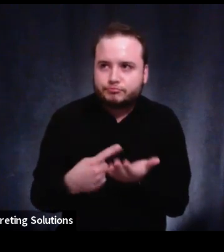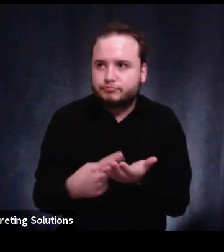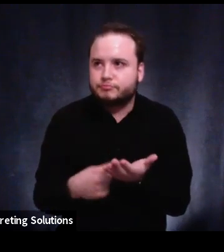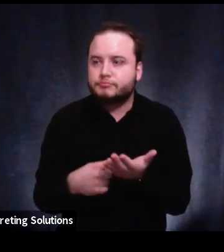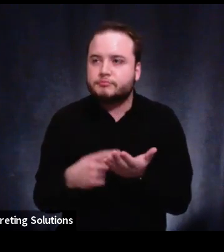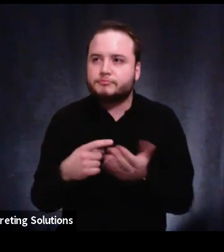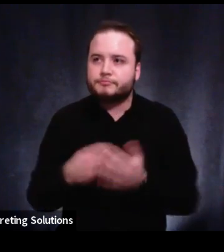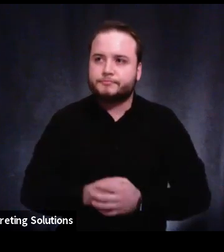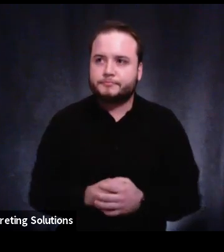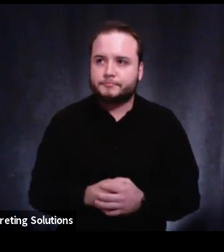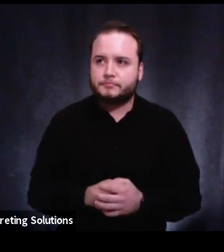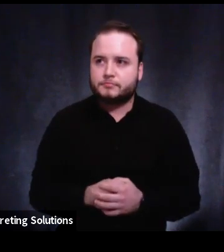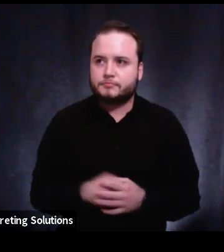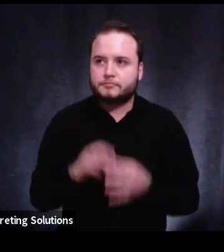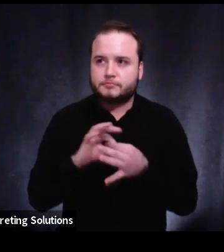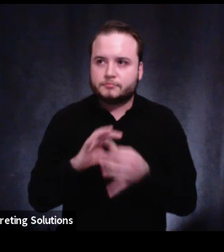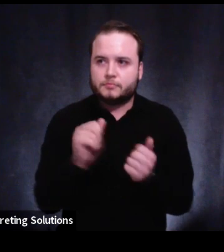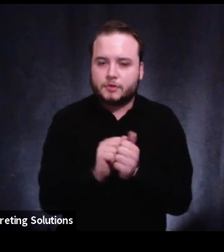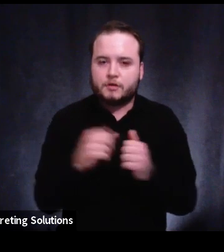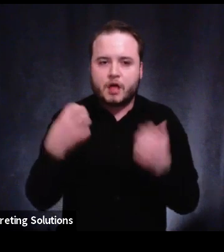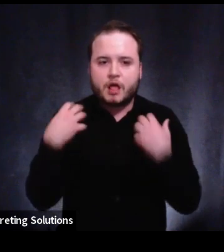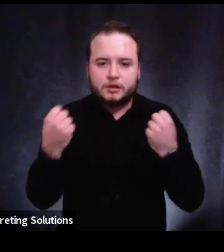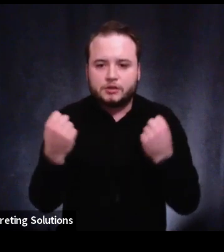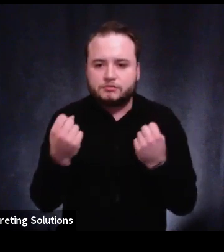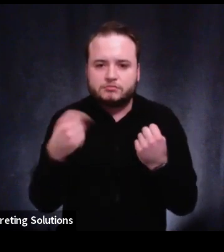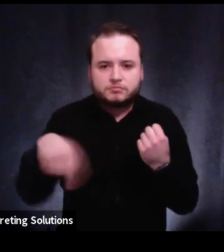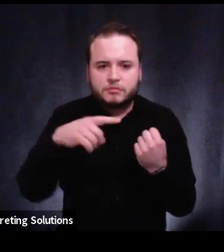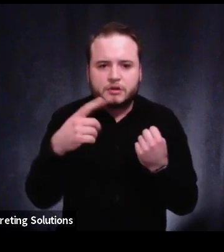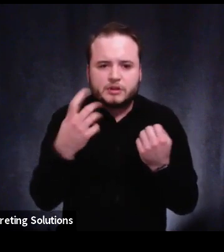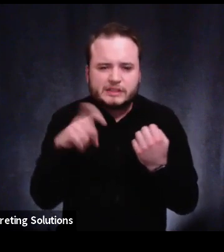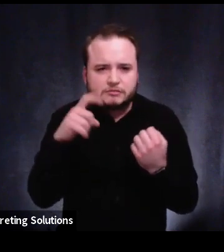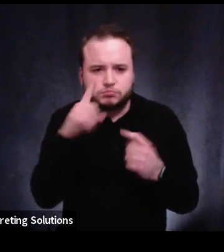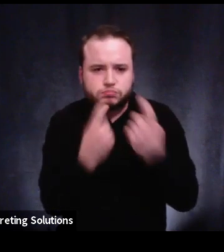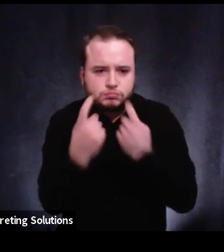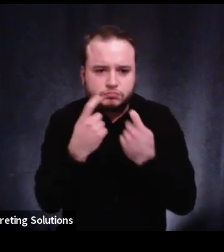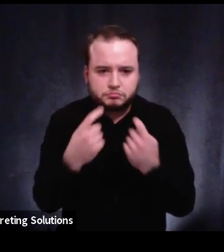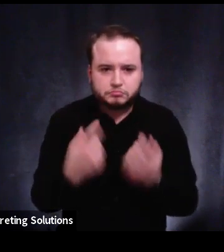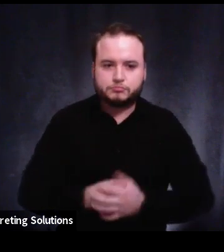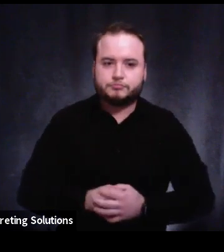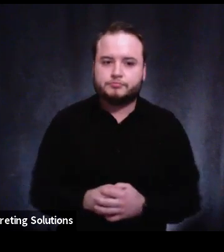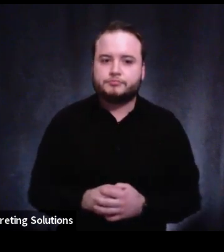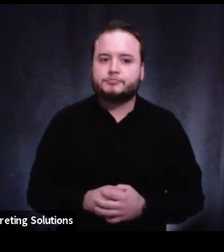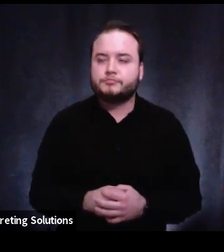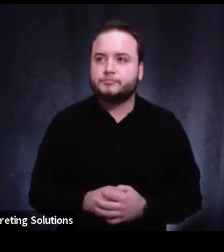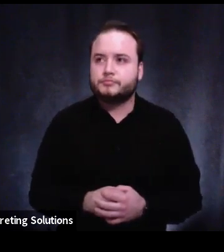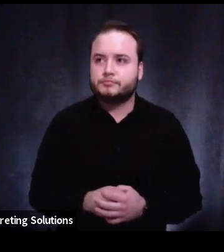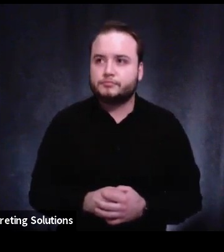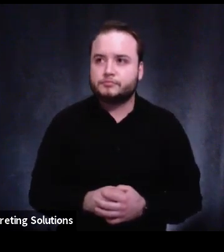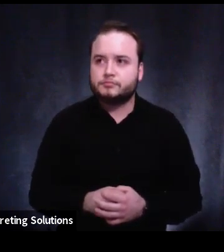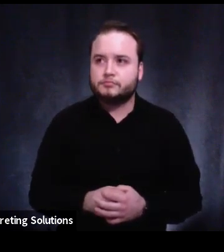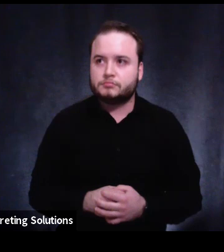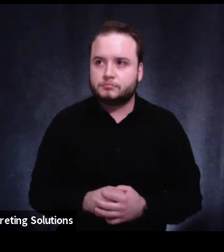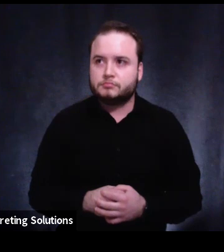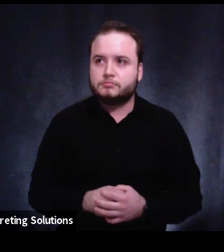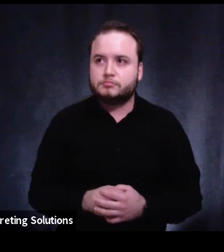health-related questions. I will begin just with the same kind of data update that we've been doing in recent